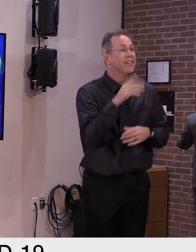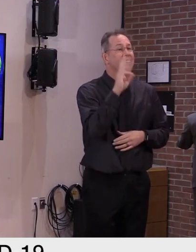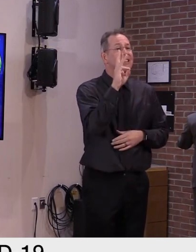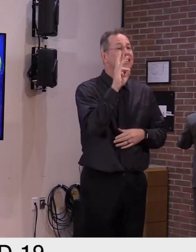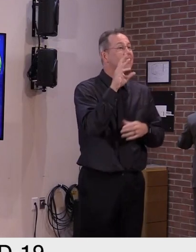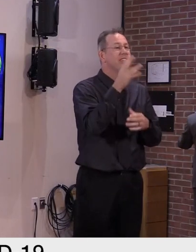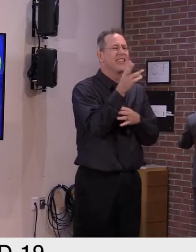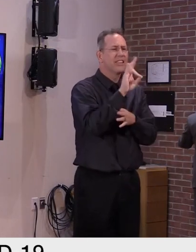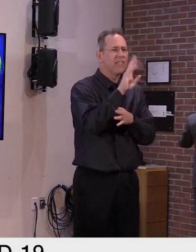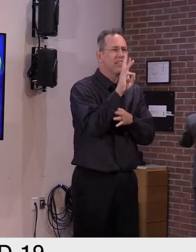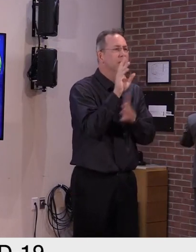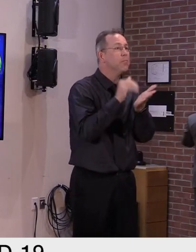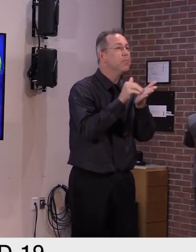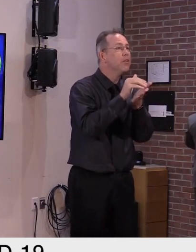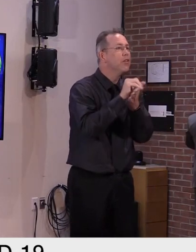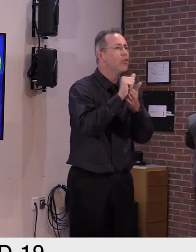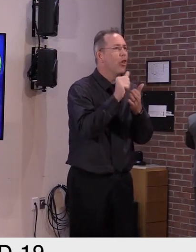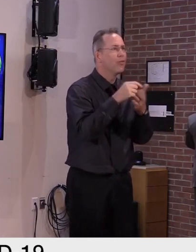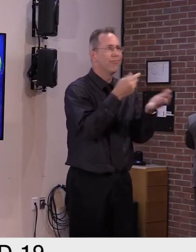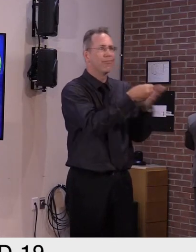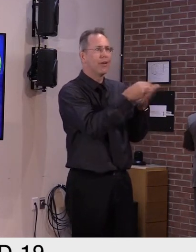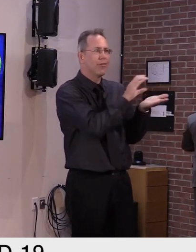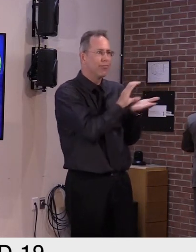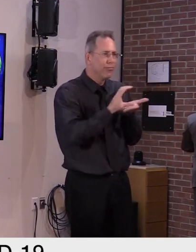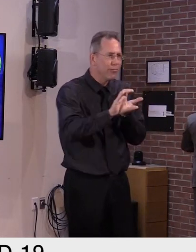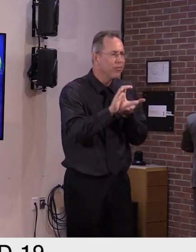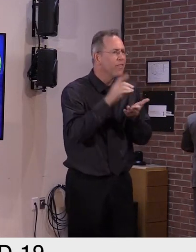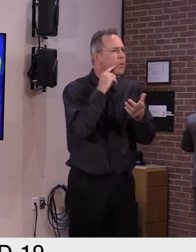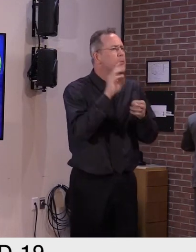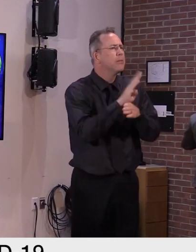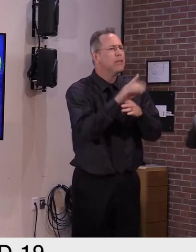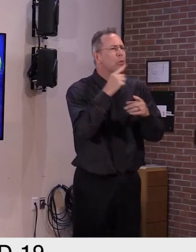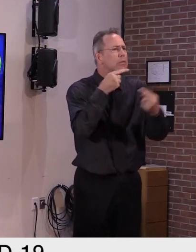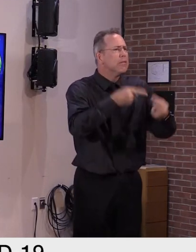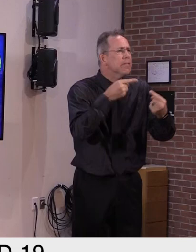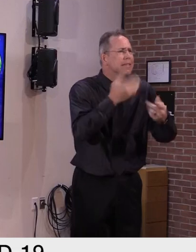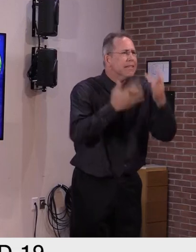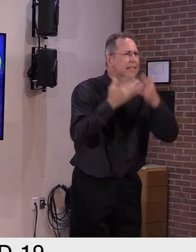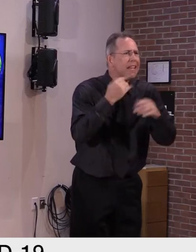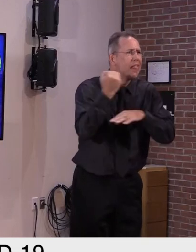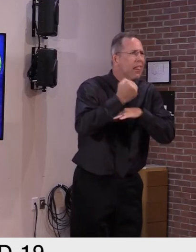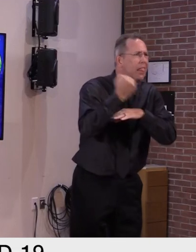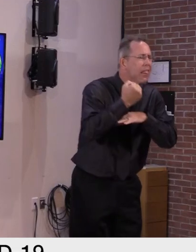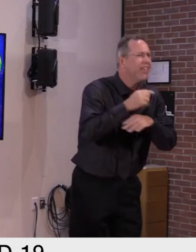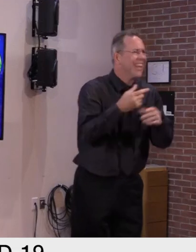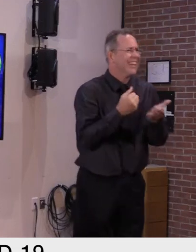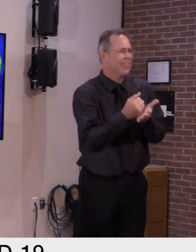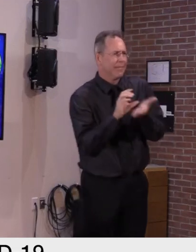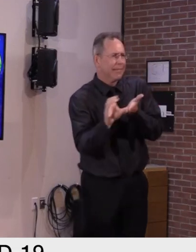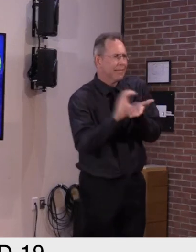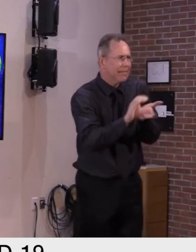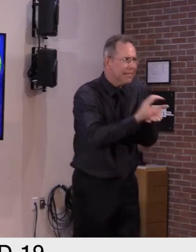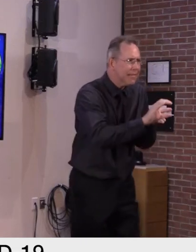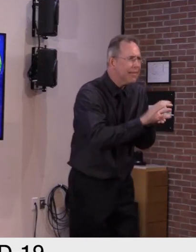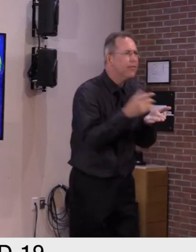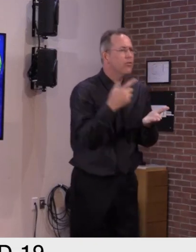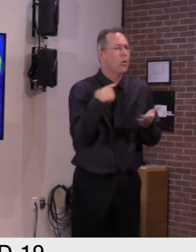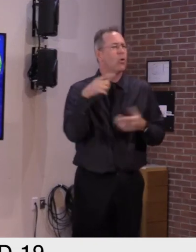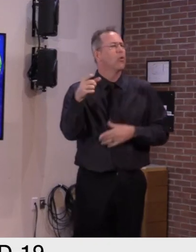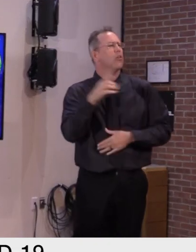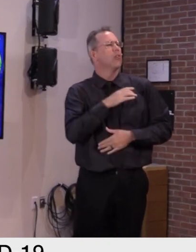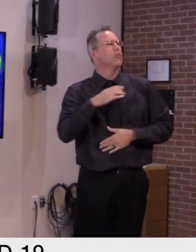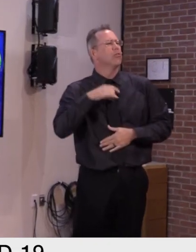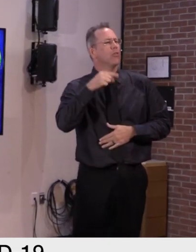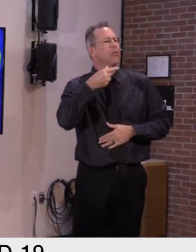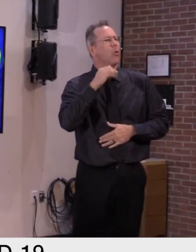our struggling businesses. Commissioner Goldstein will share the details in a few minutes, but these grants will be structured a